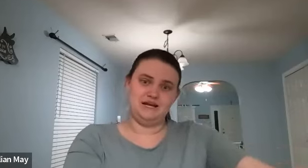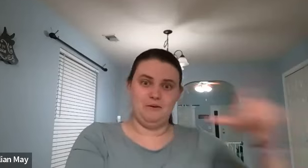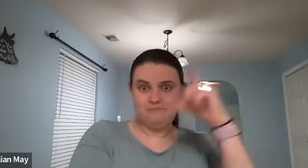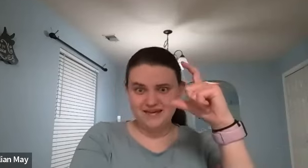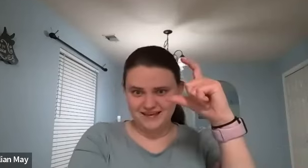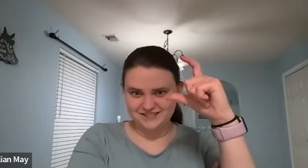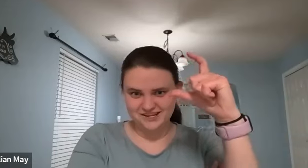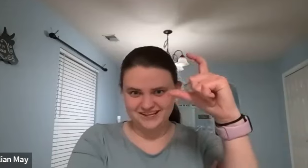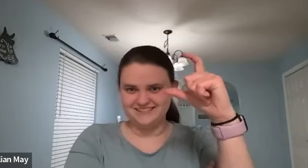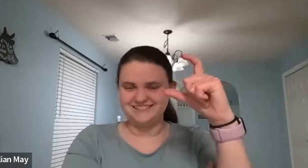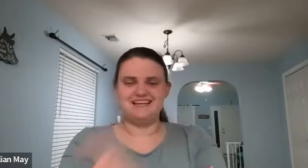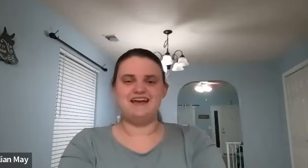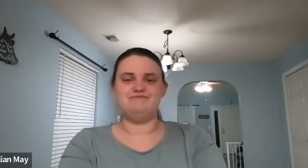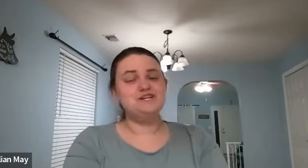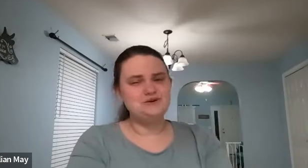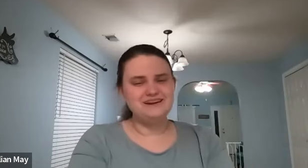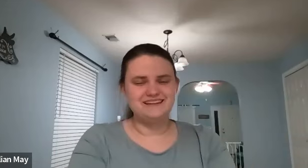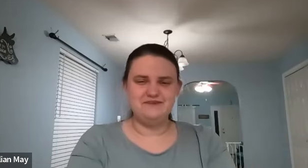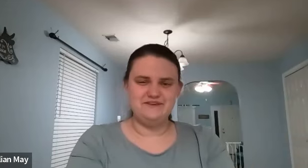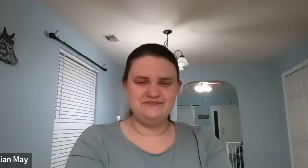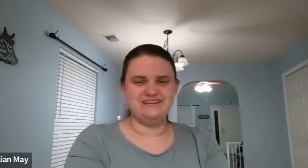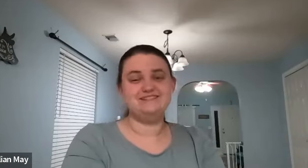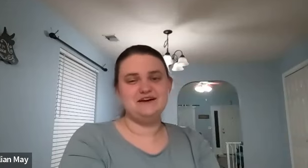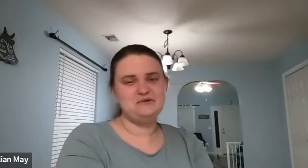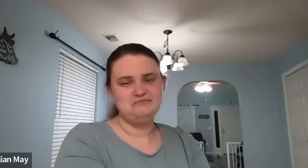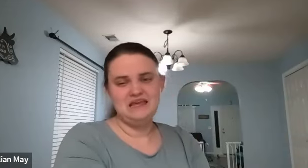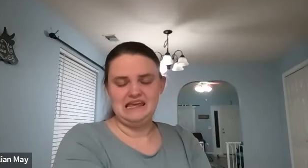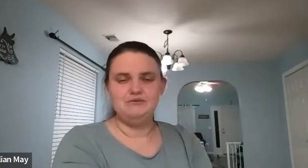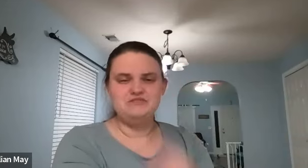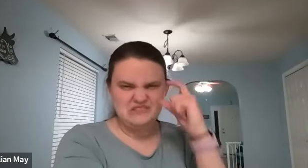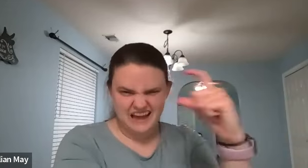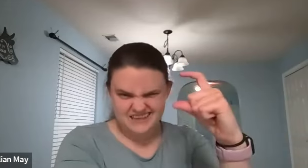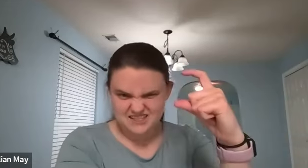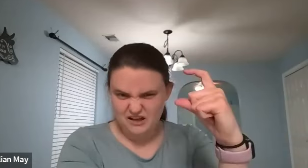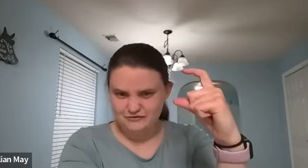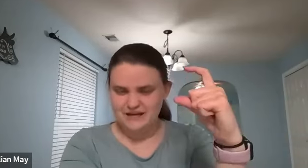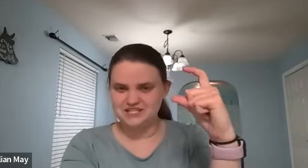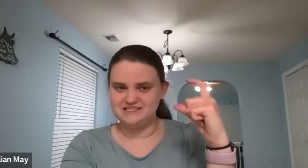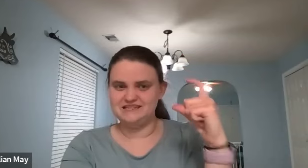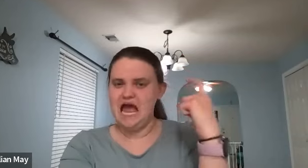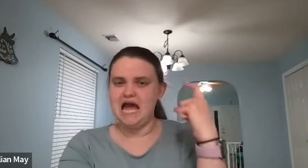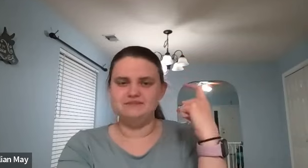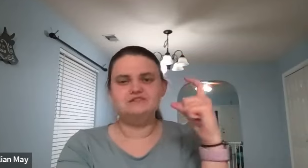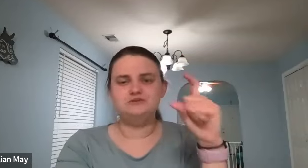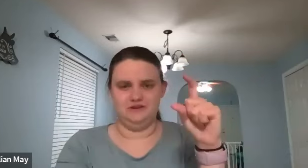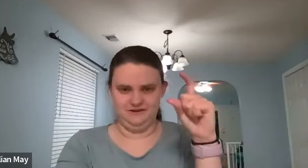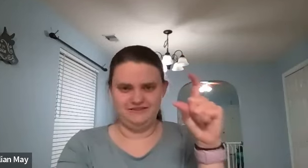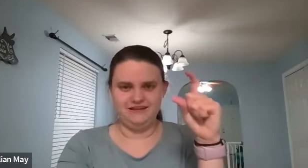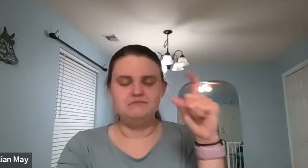go, big chunkers, because I am very short of my family. So even with this tall of wedges, I'm still shorter than my